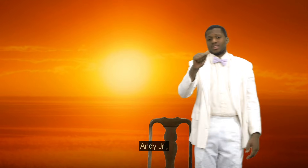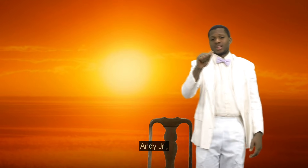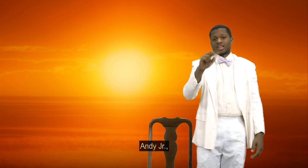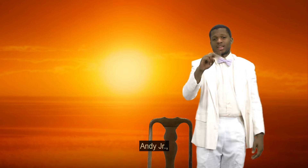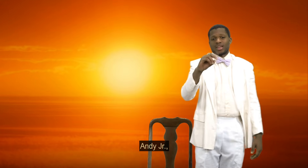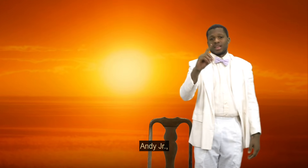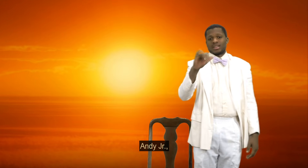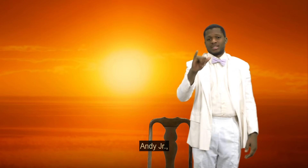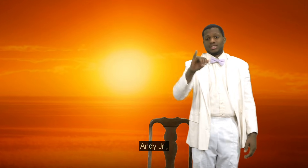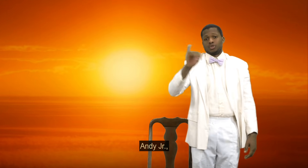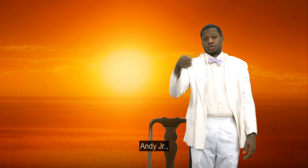Angie Jr.,